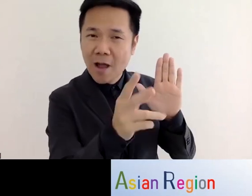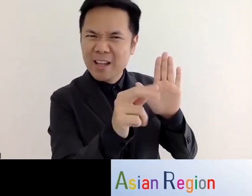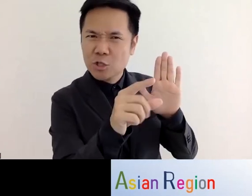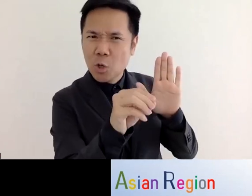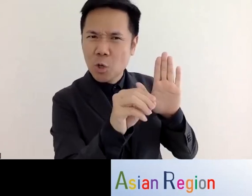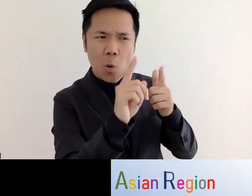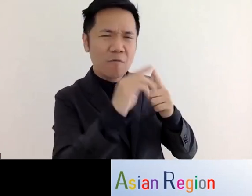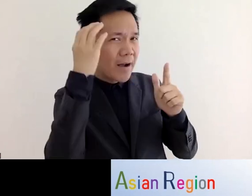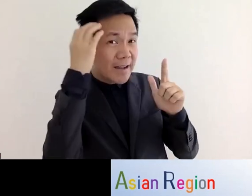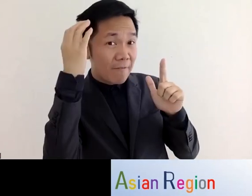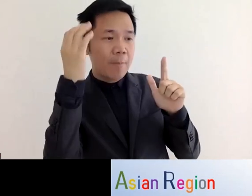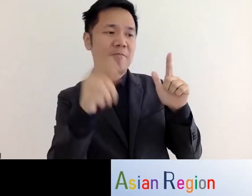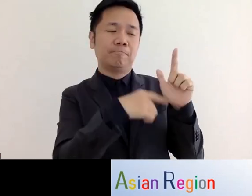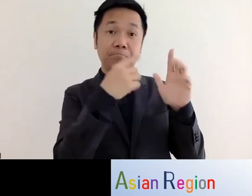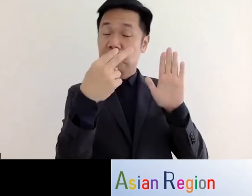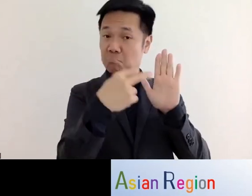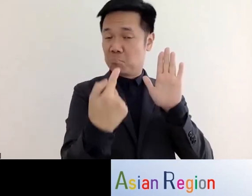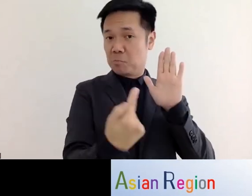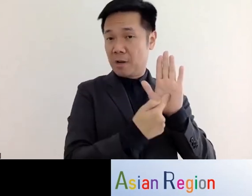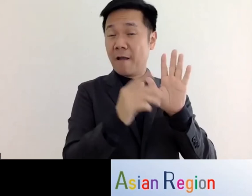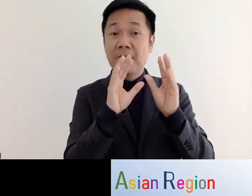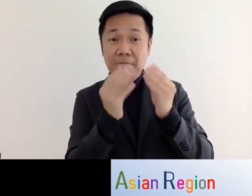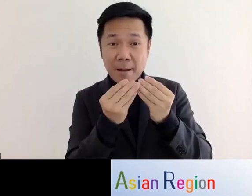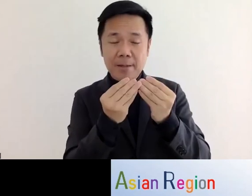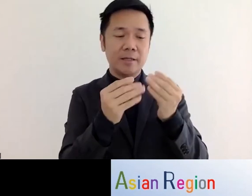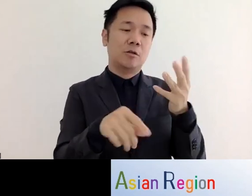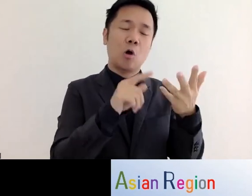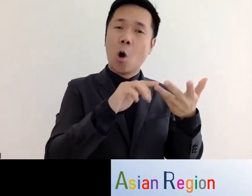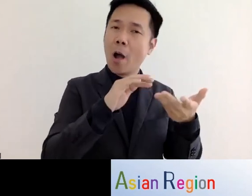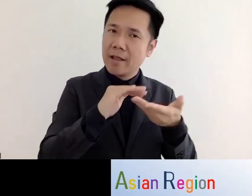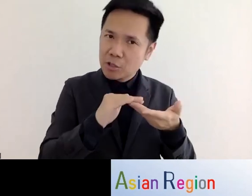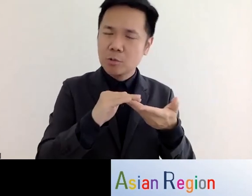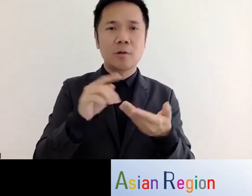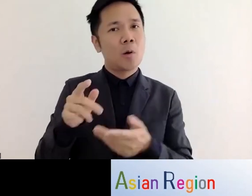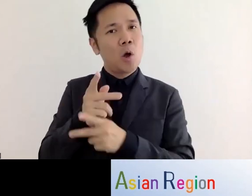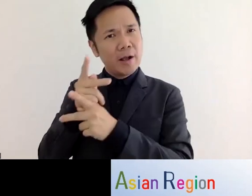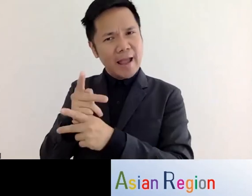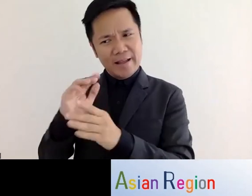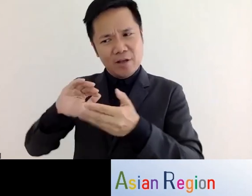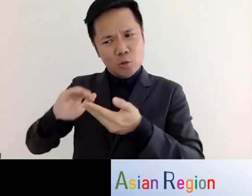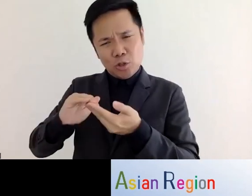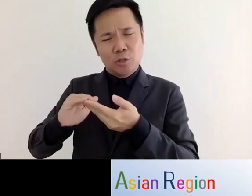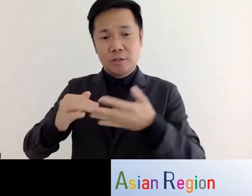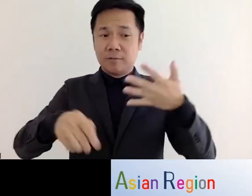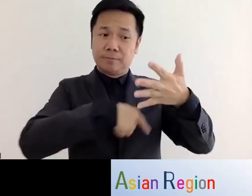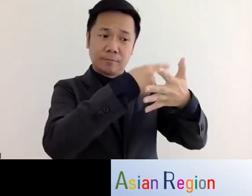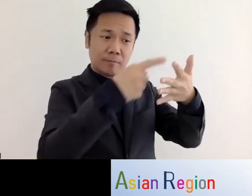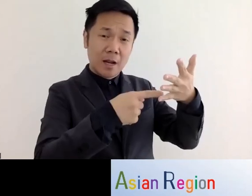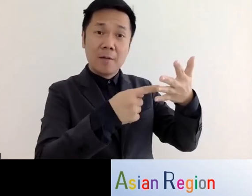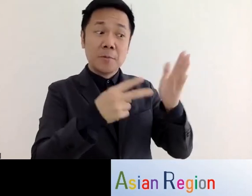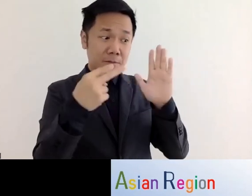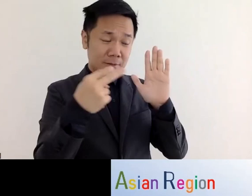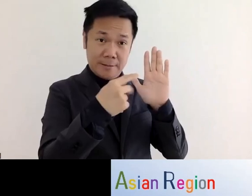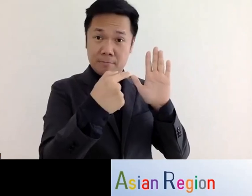person with disability, families association, or caregiver association, to implement the institutionalization program.